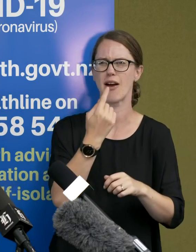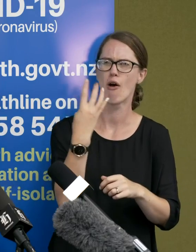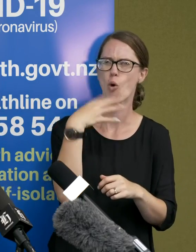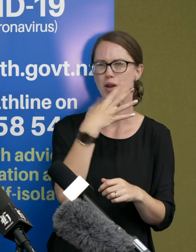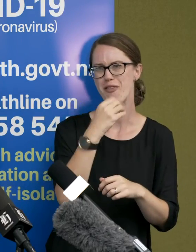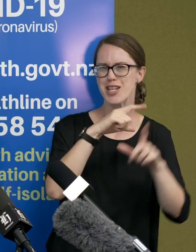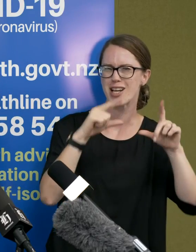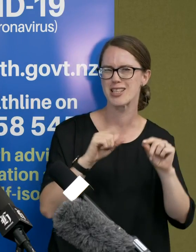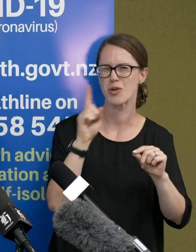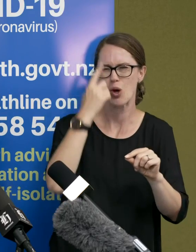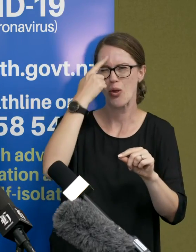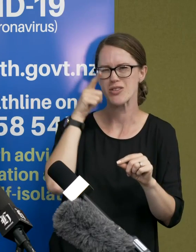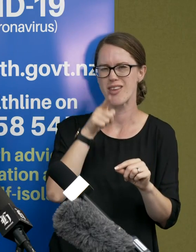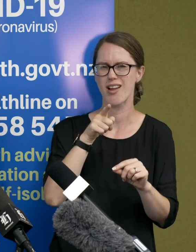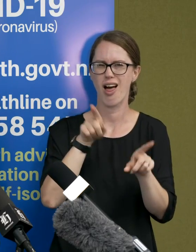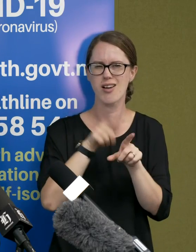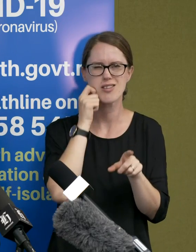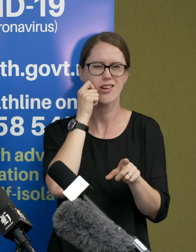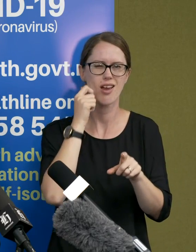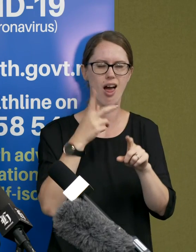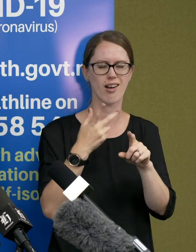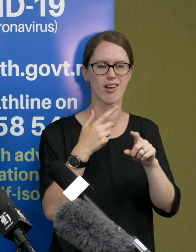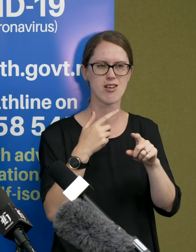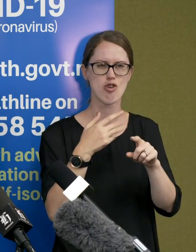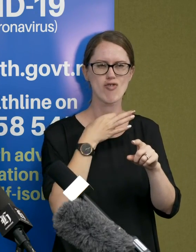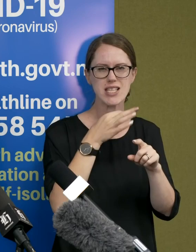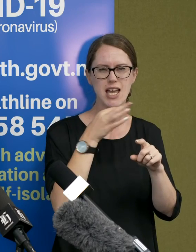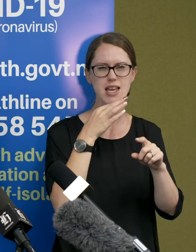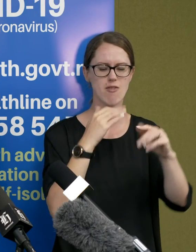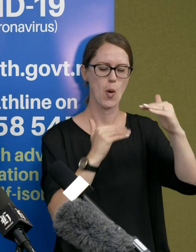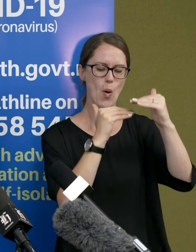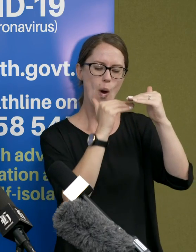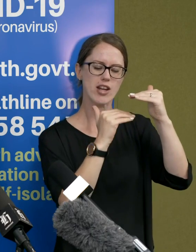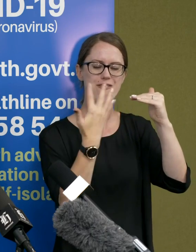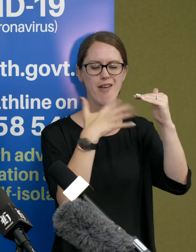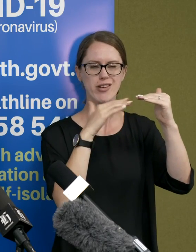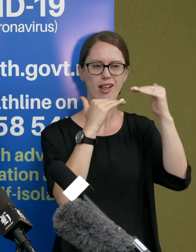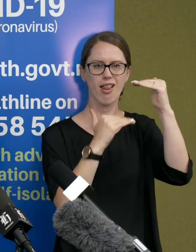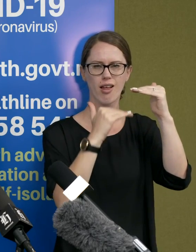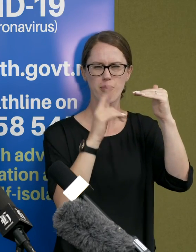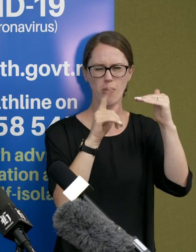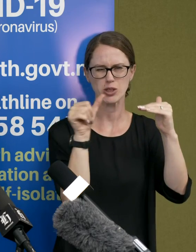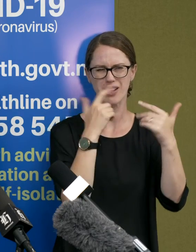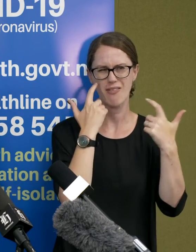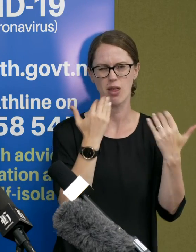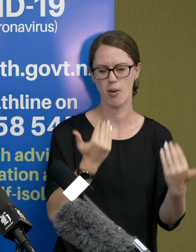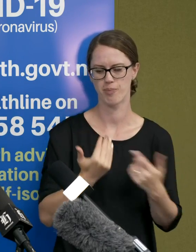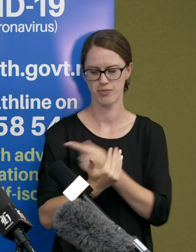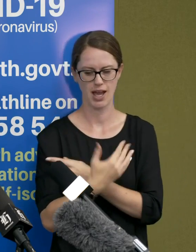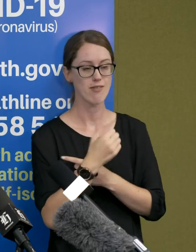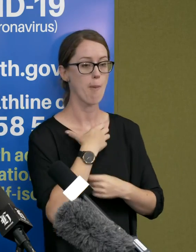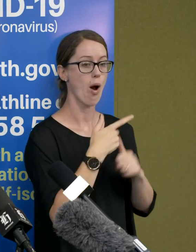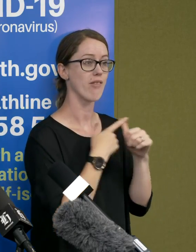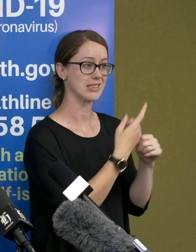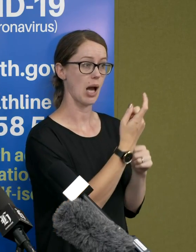tickets. What's your thoughts on that? Is that a bit cheeky? Is that really pushing the boat out on what is acceptable in times where we should be taking precautions? So we've got further